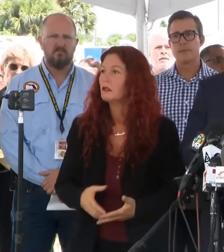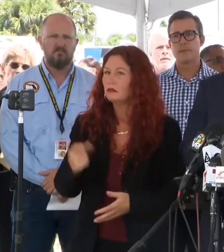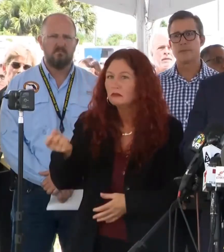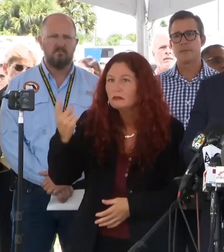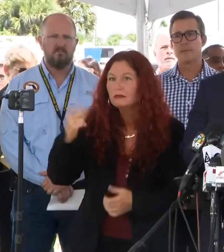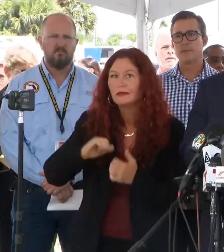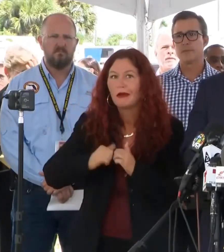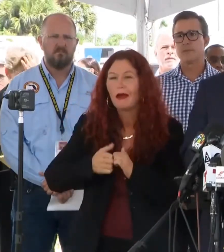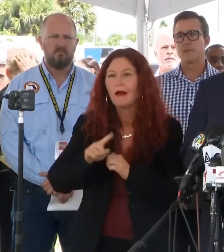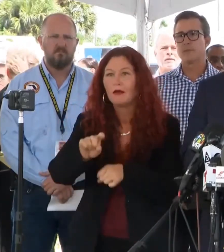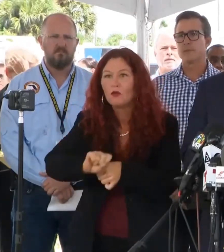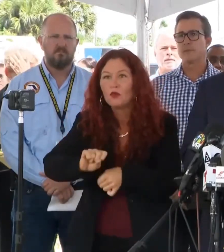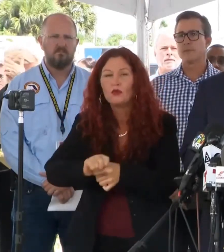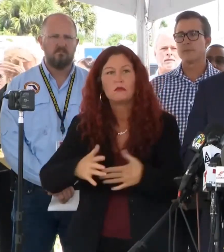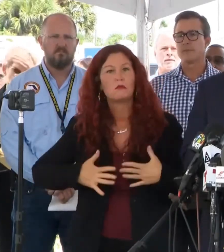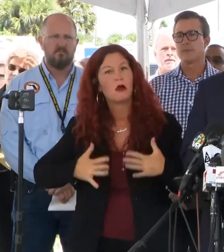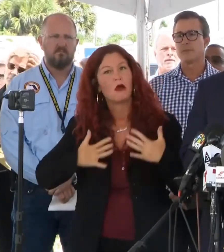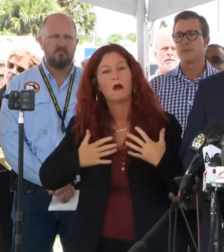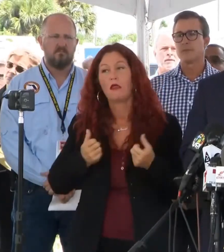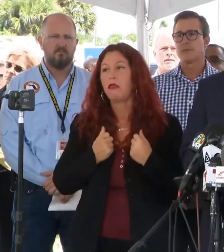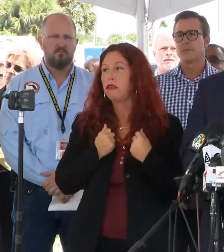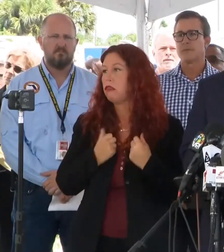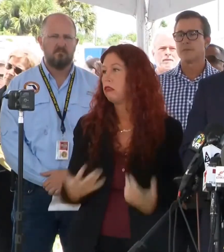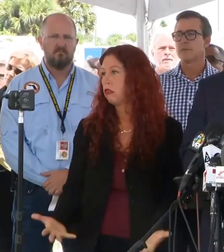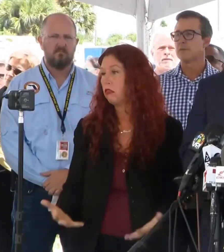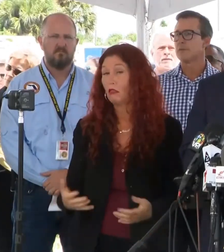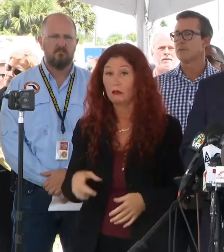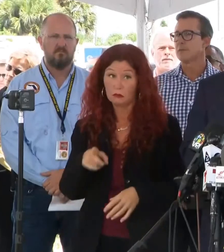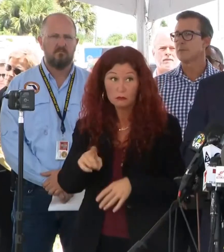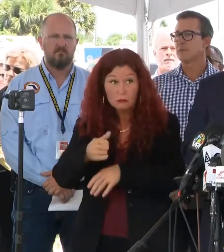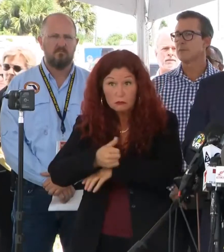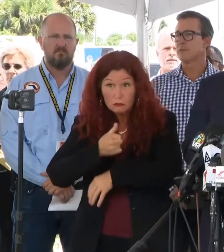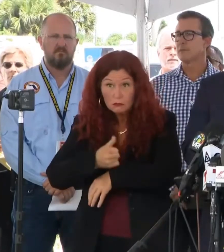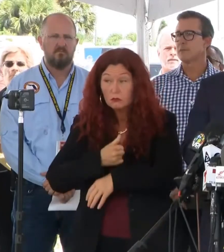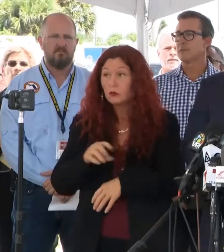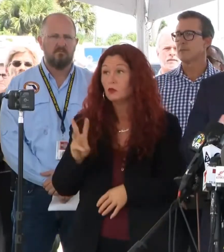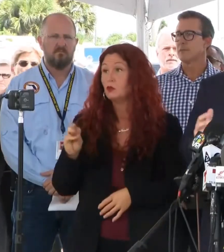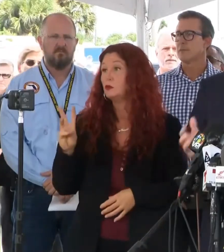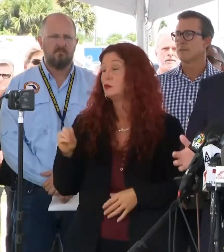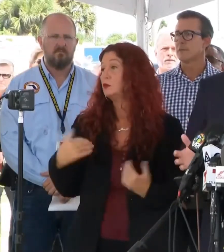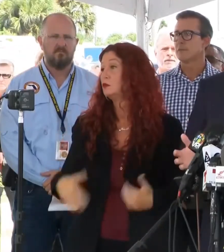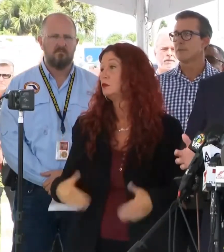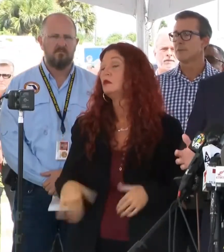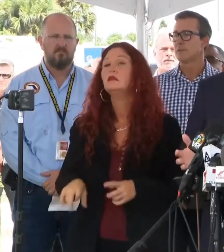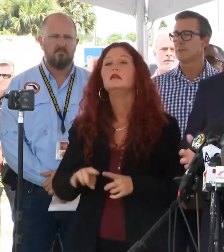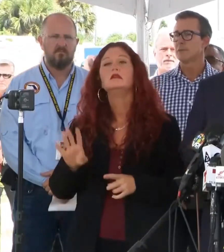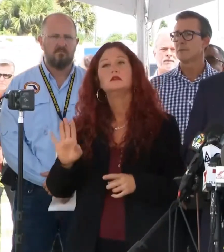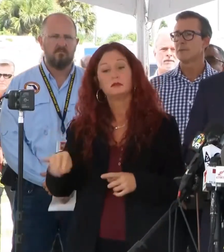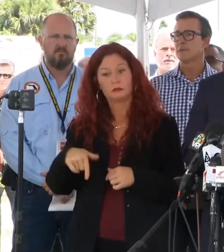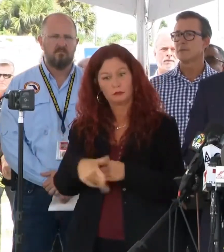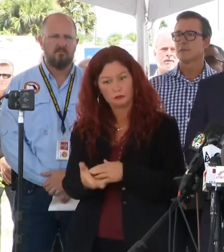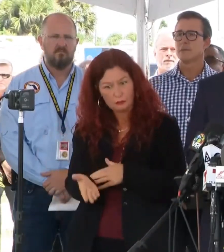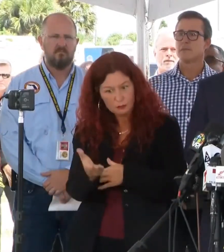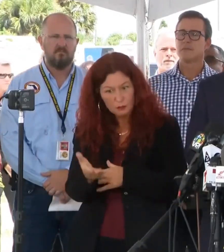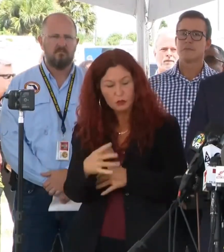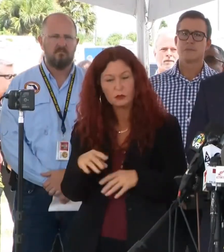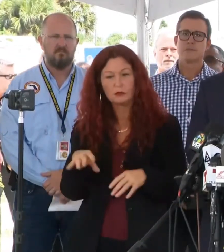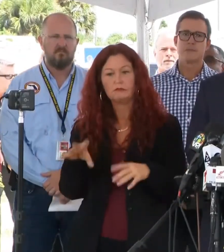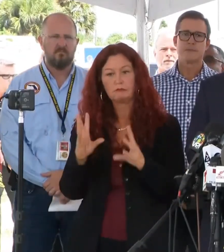very selfless. They put themselves at risk to do it. And I thought about that, and then having met this morning with